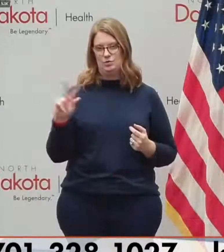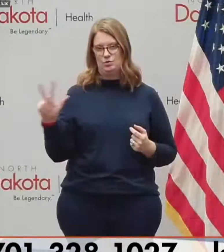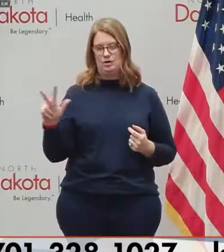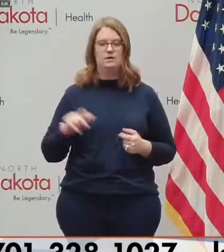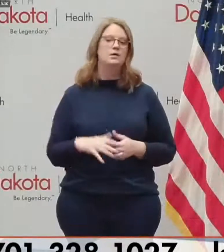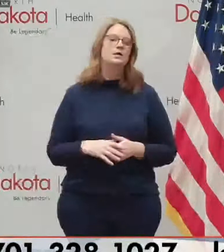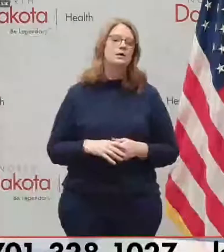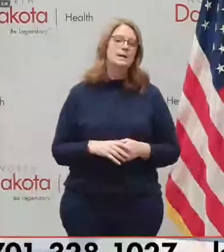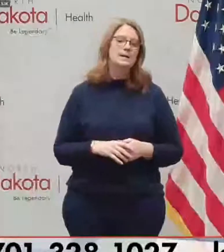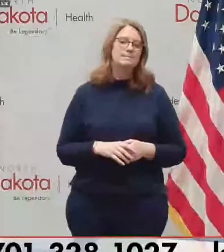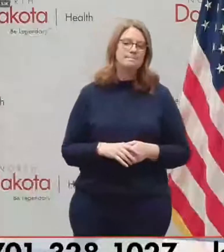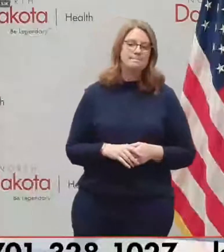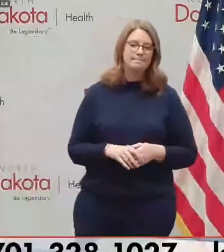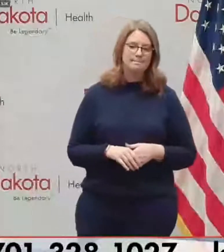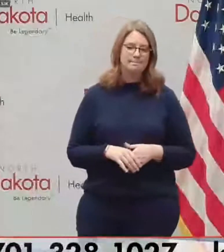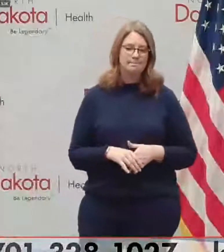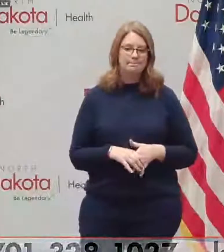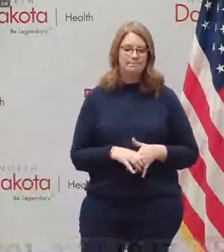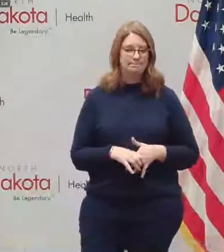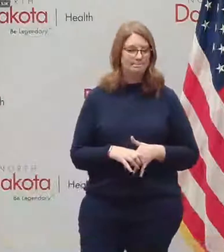701-355-6823.